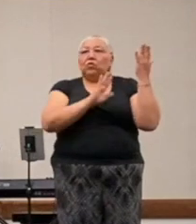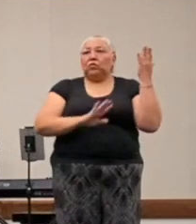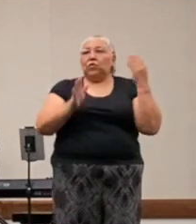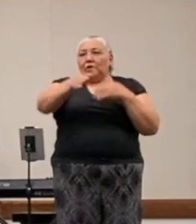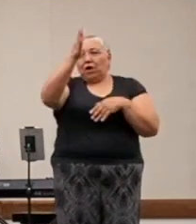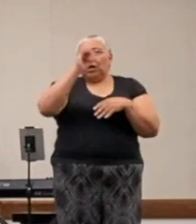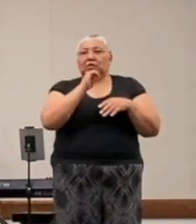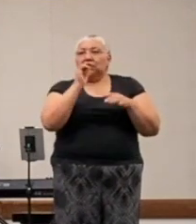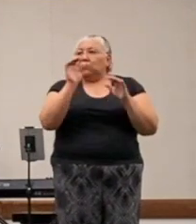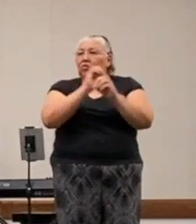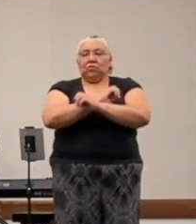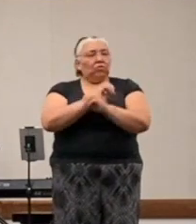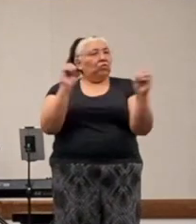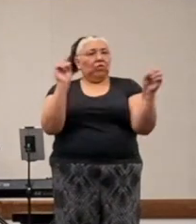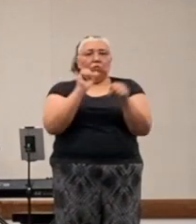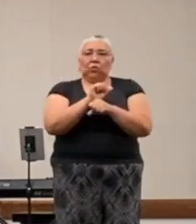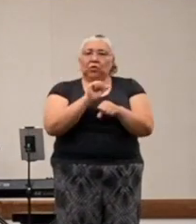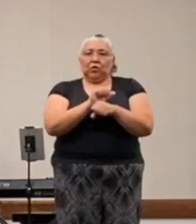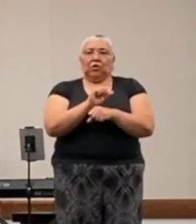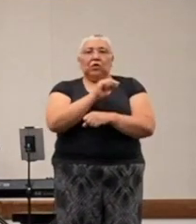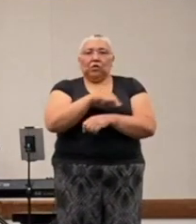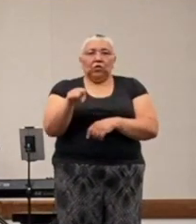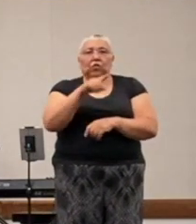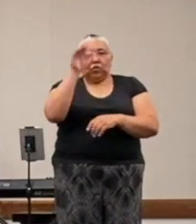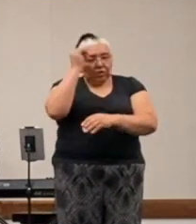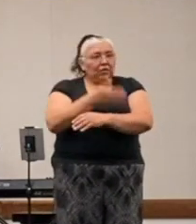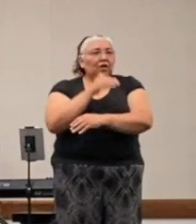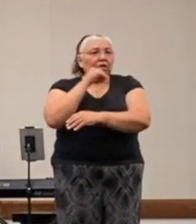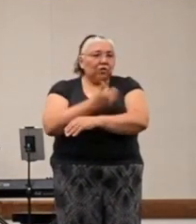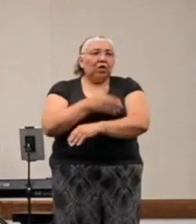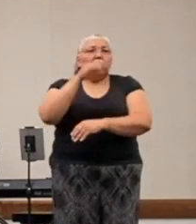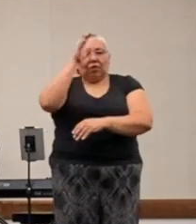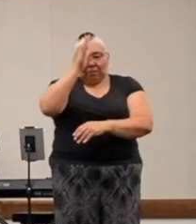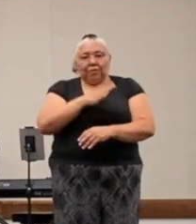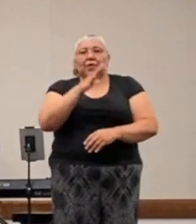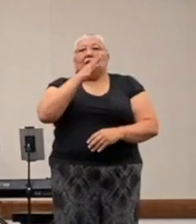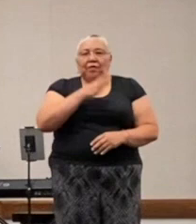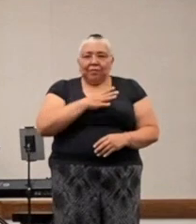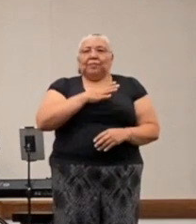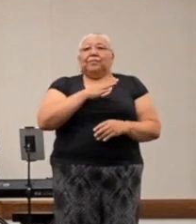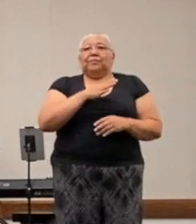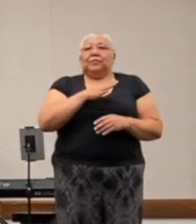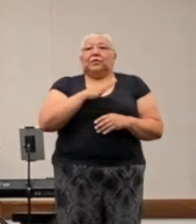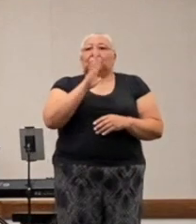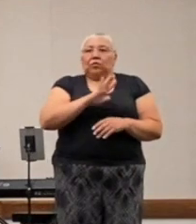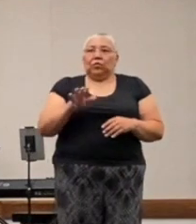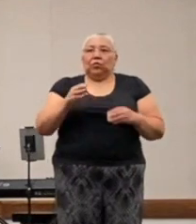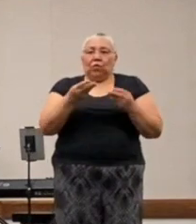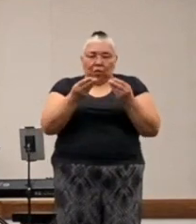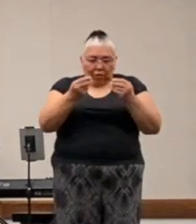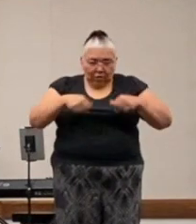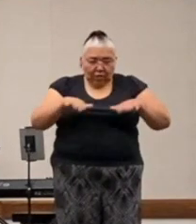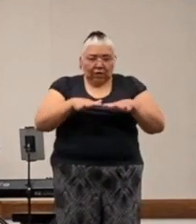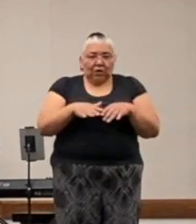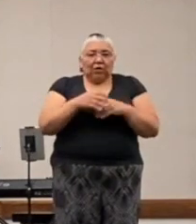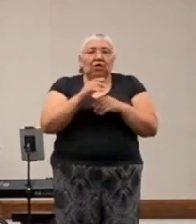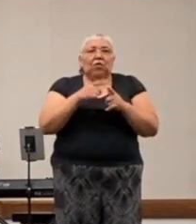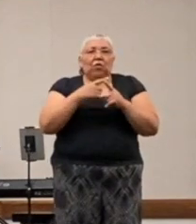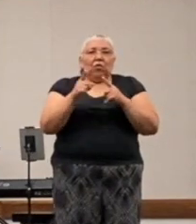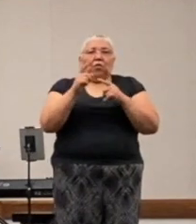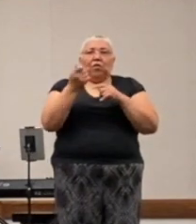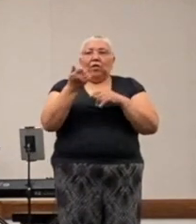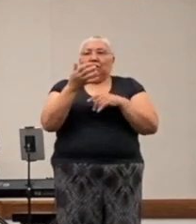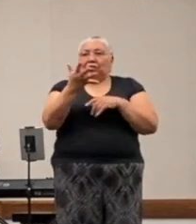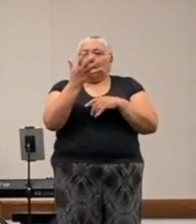not do any work, you, your son or your daughter, your male or female servant, your livestock, or the resident alien